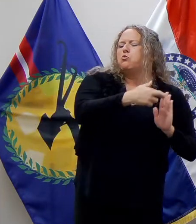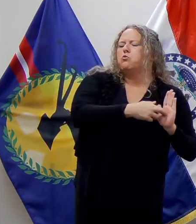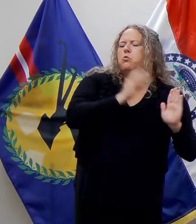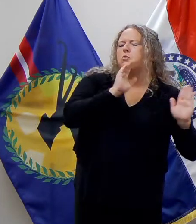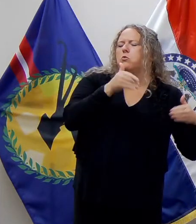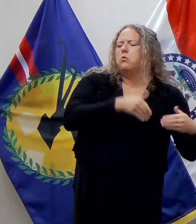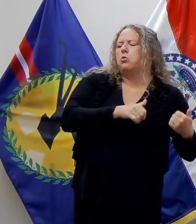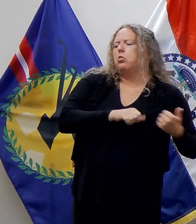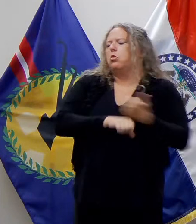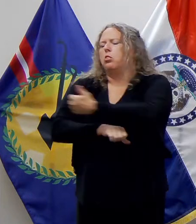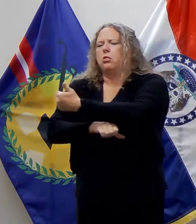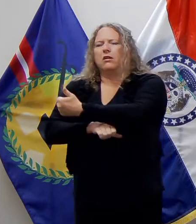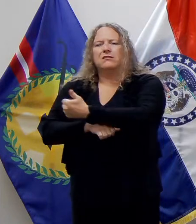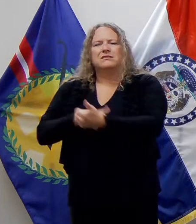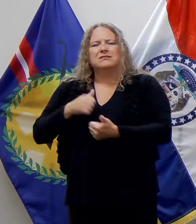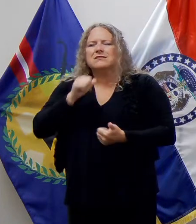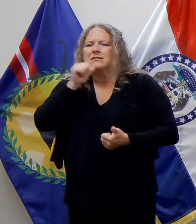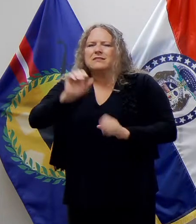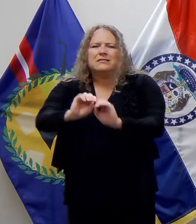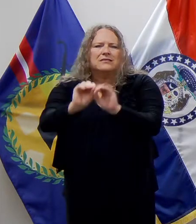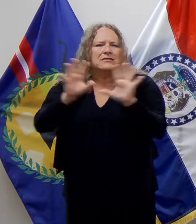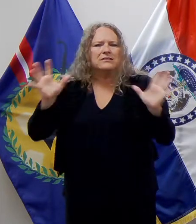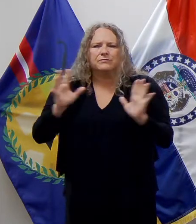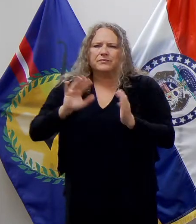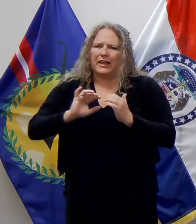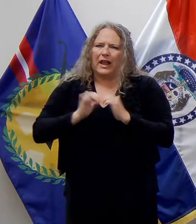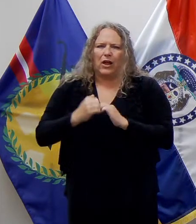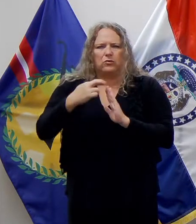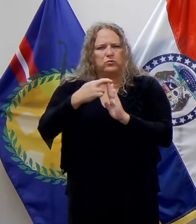simply confused about the rules and regulations.